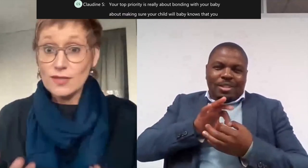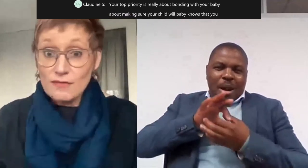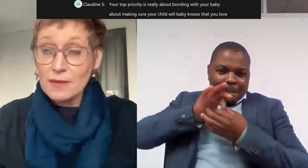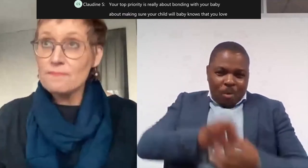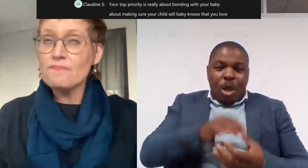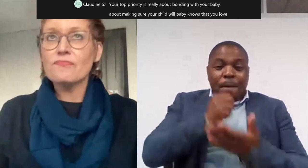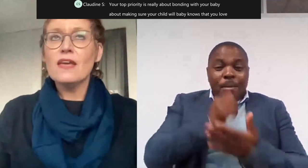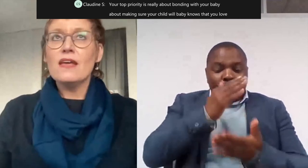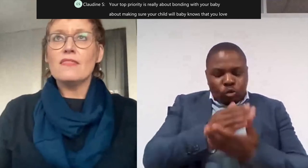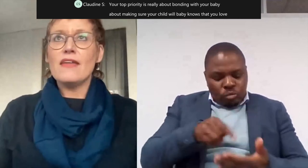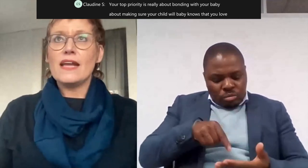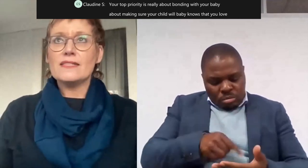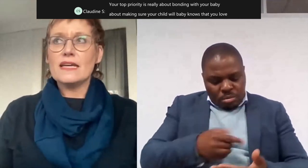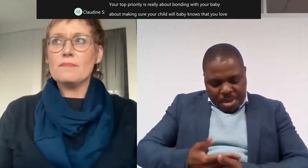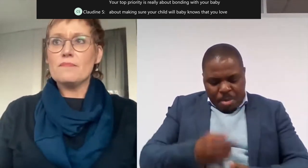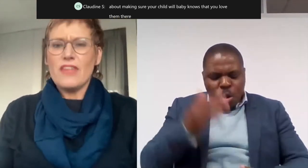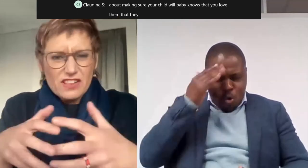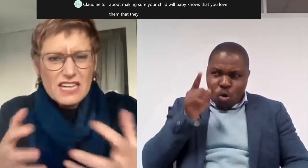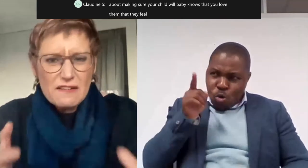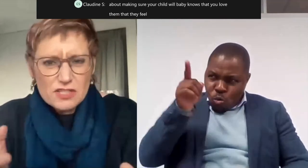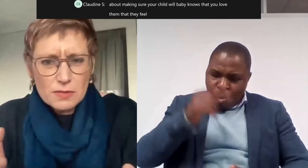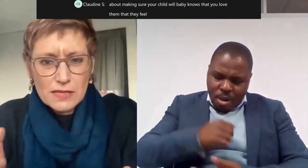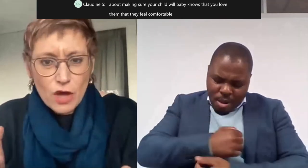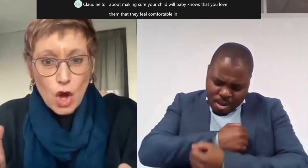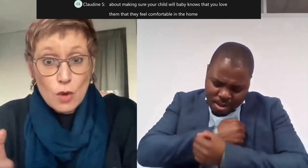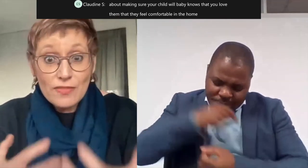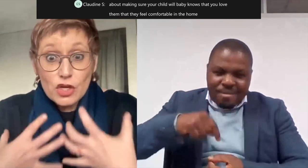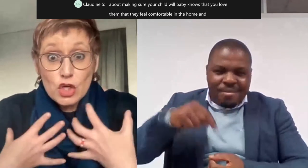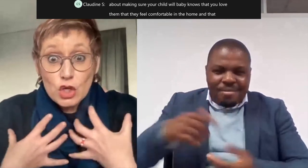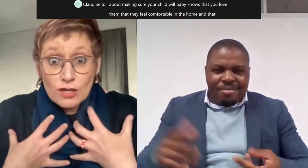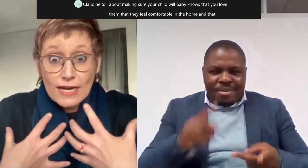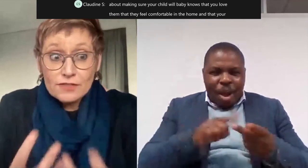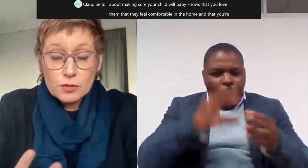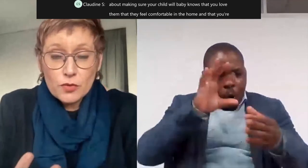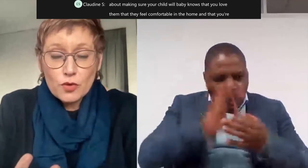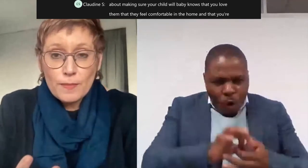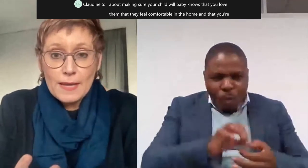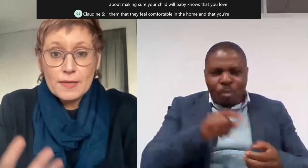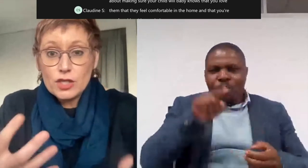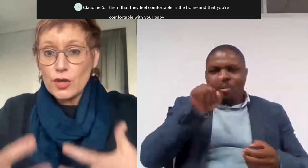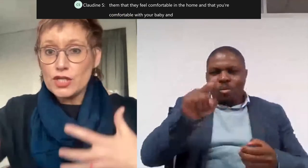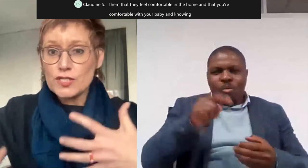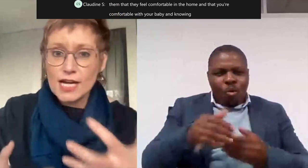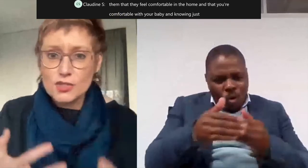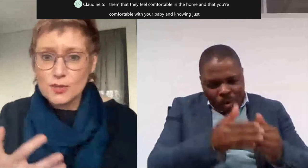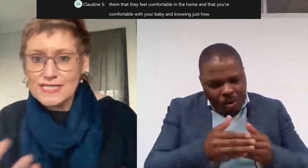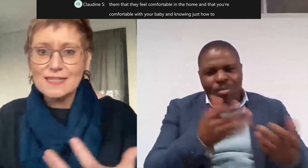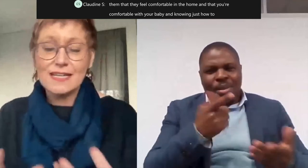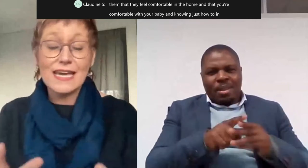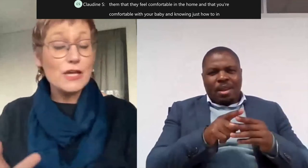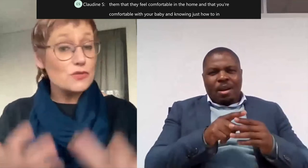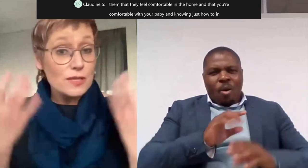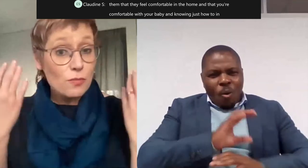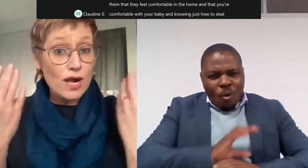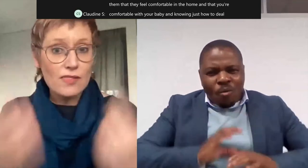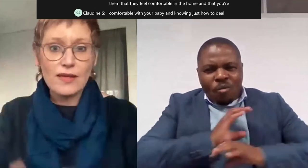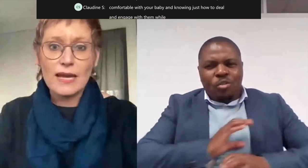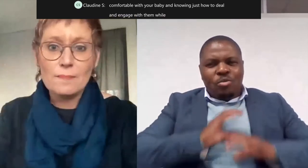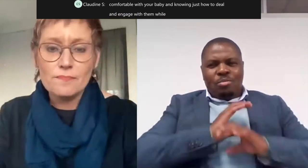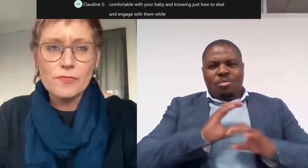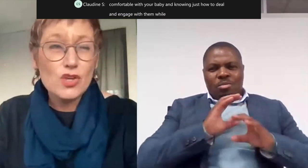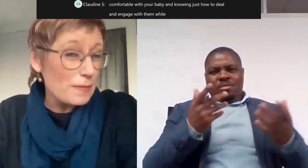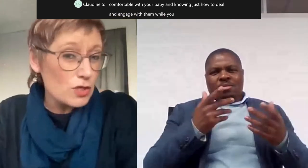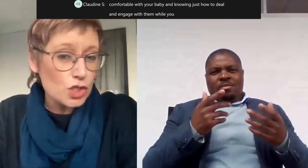knows that you love them, that they feel comfortable in the home, and that you're comfortable with your baby and knowing just how to deal and engage with them